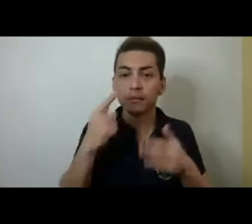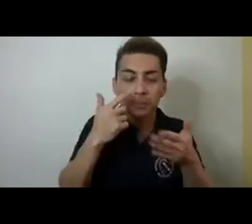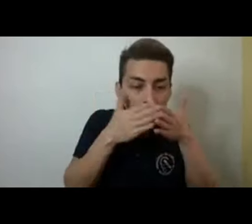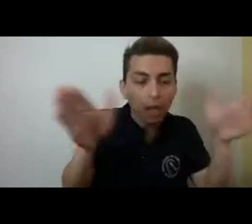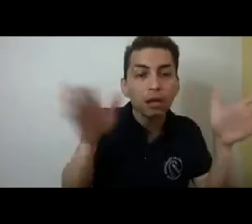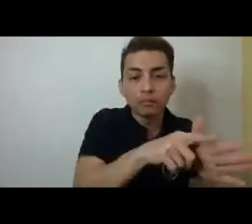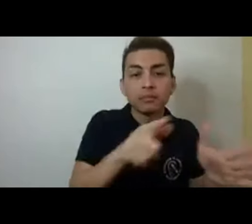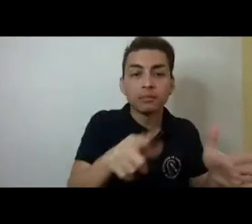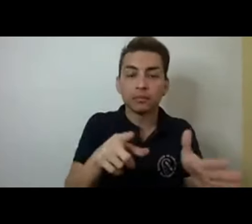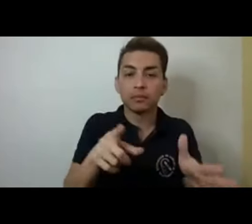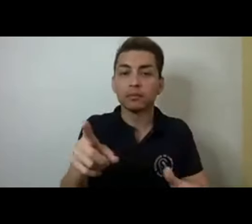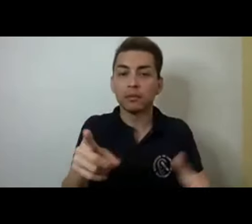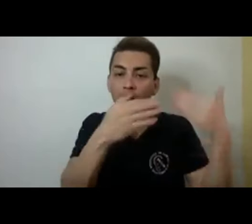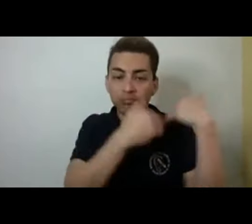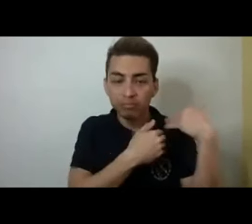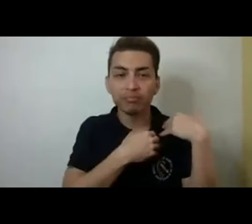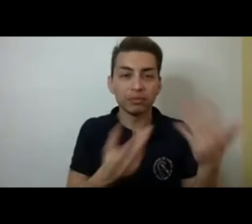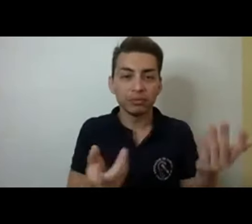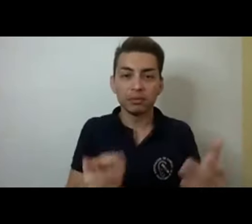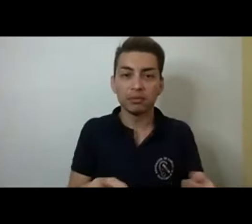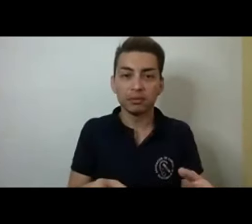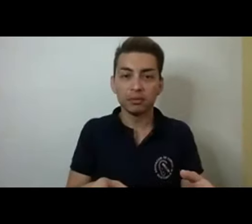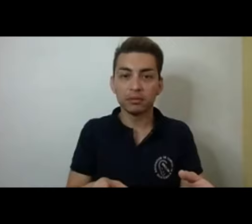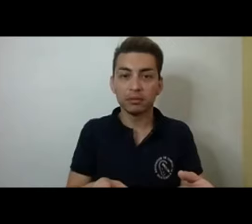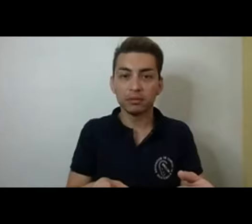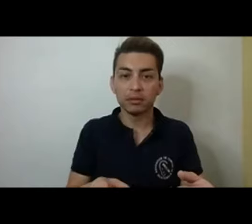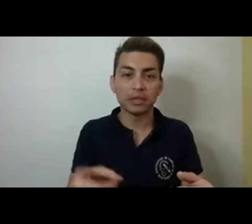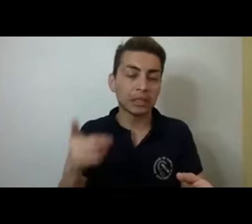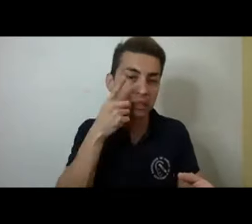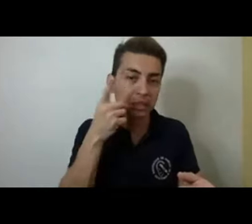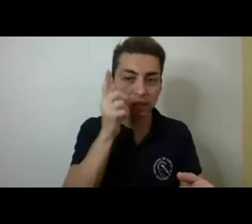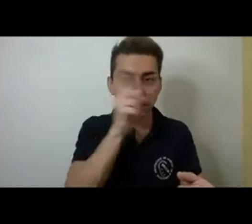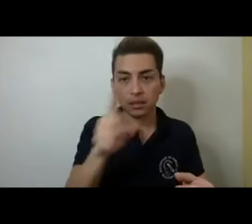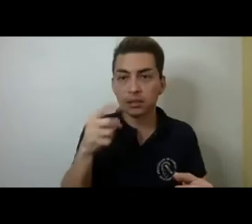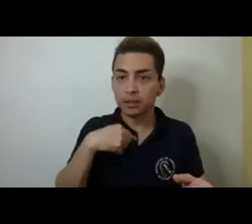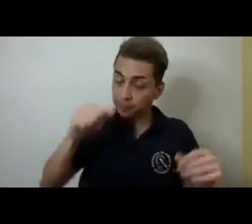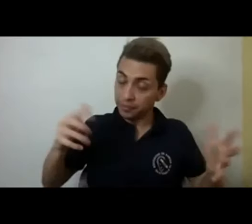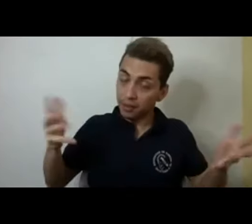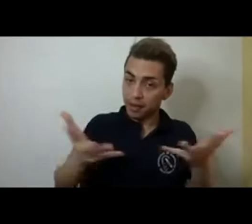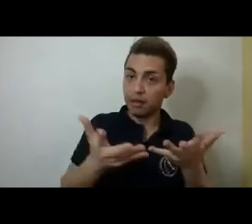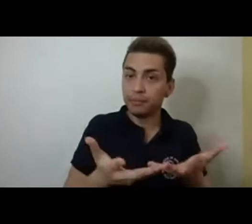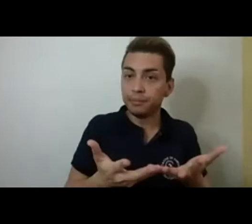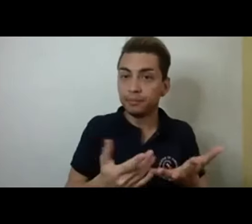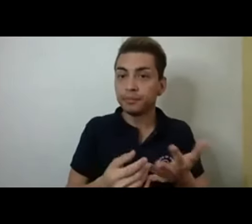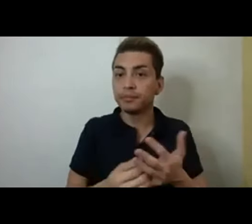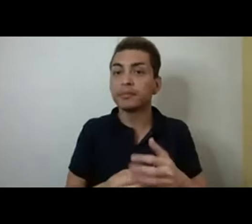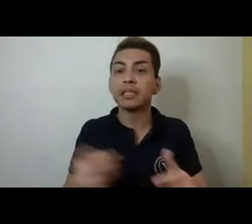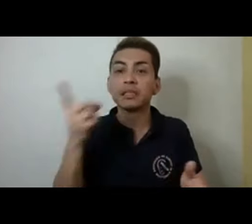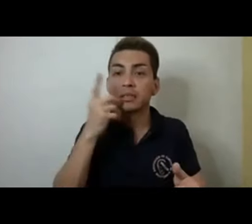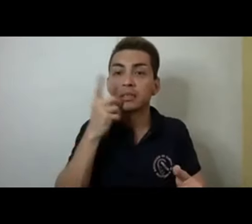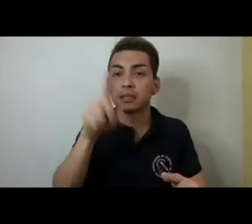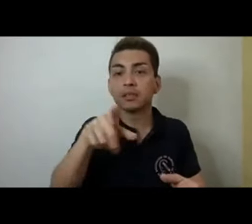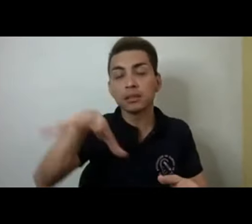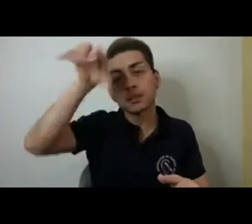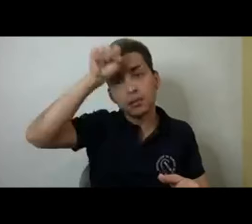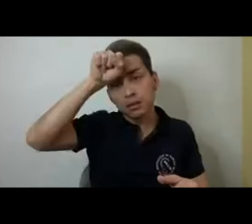UNESCO Santiago and the UNESCO Cluster Office for the Caribbean. Allow me to introduce now Raúl Chacón, Director of the Knowledge and